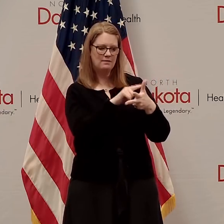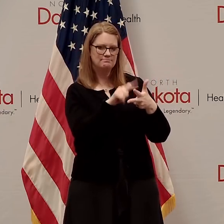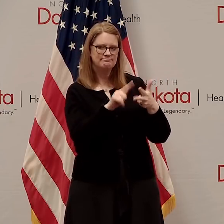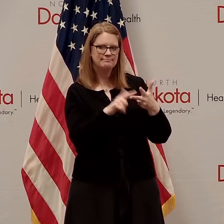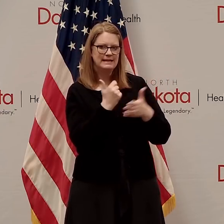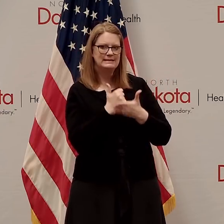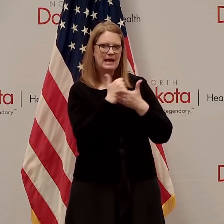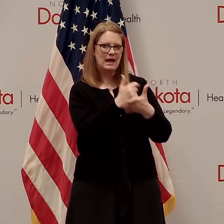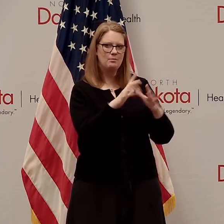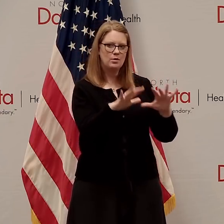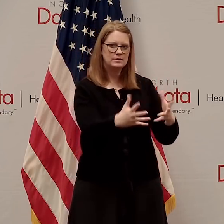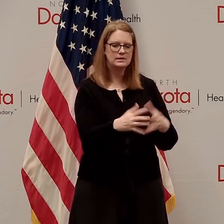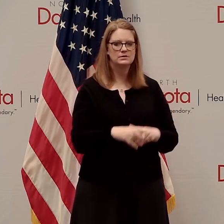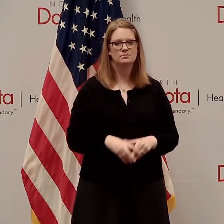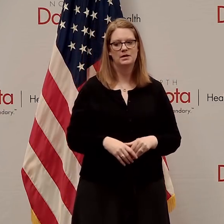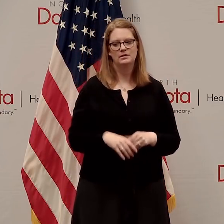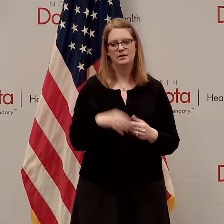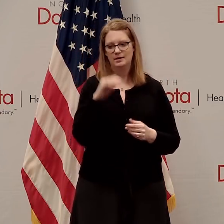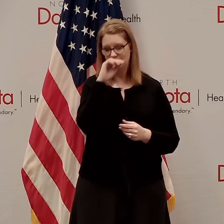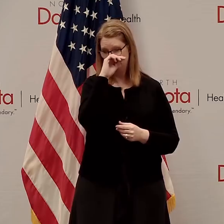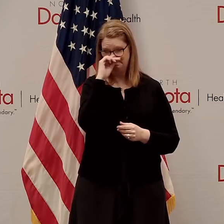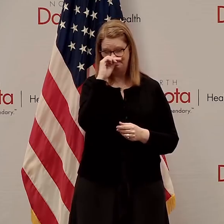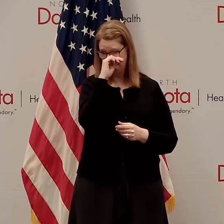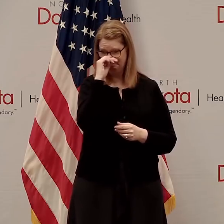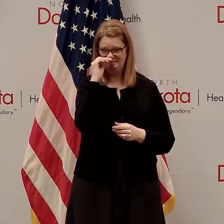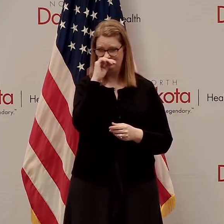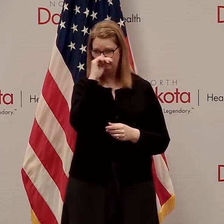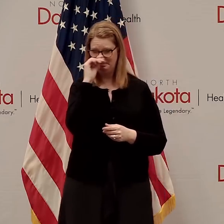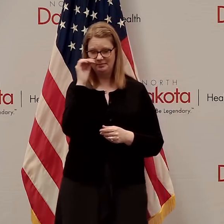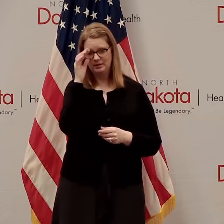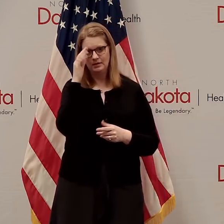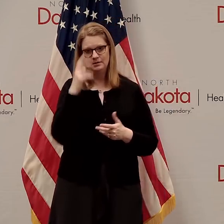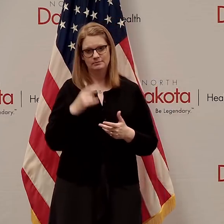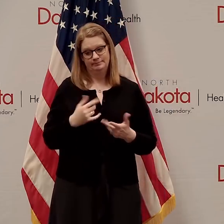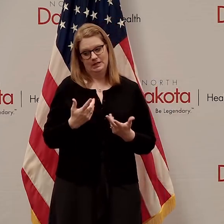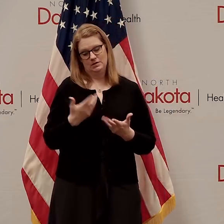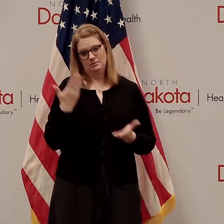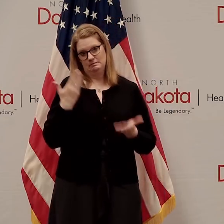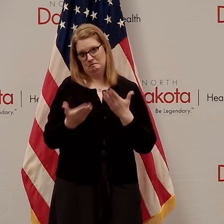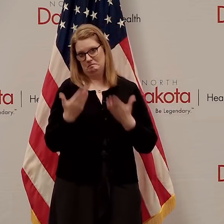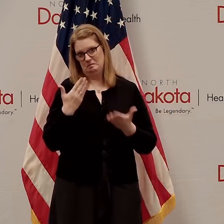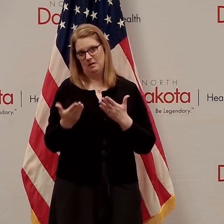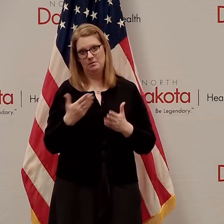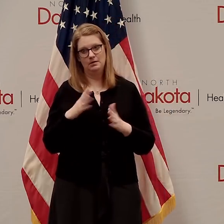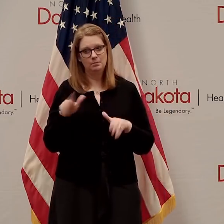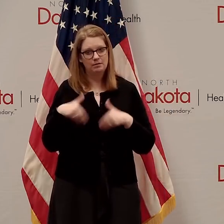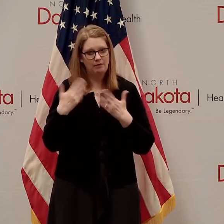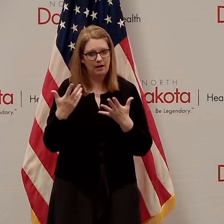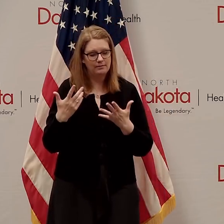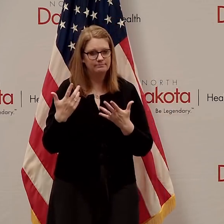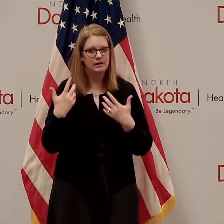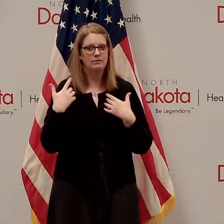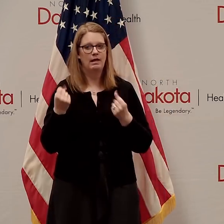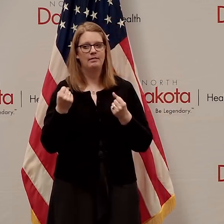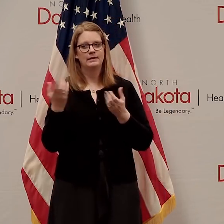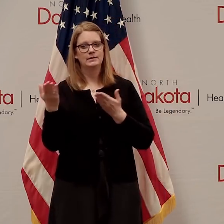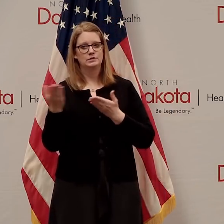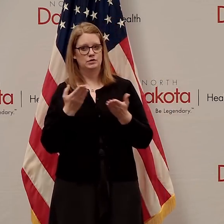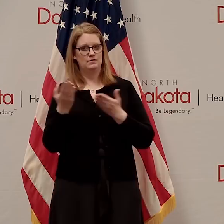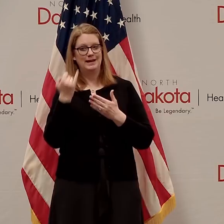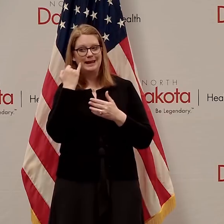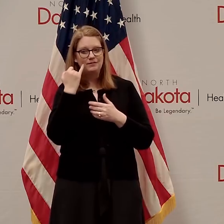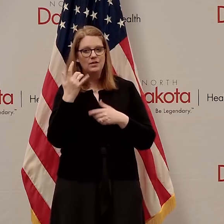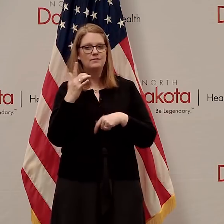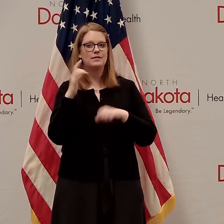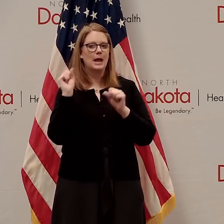organizations. But a fourth plan would be get back in the business of delivering health services if you've got the